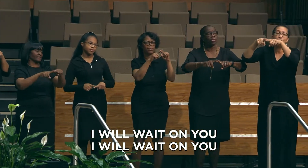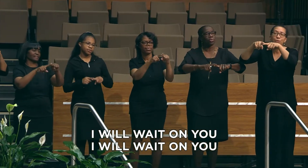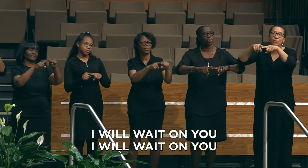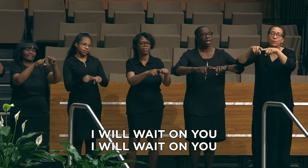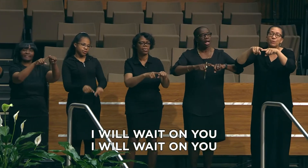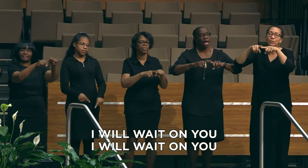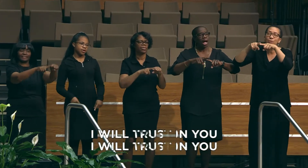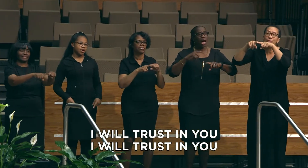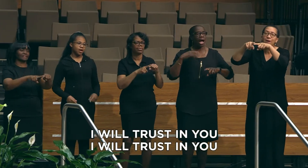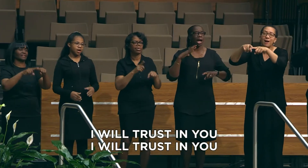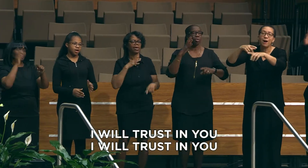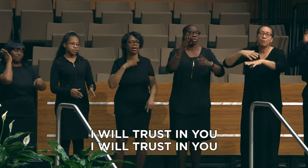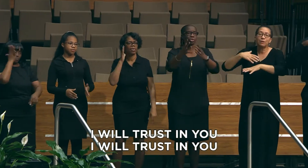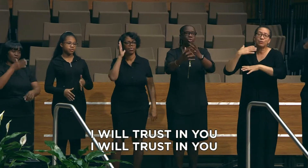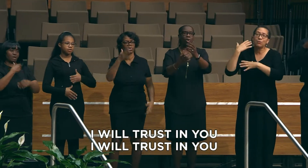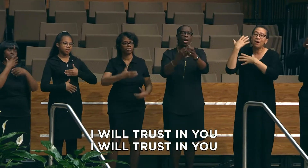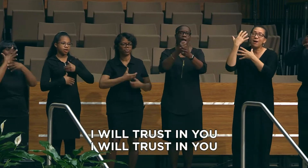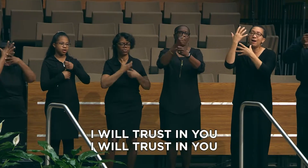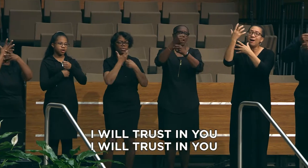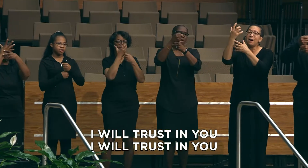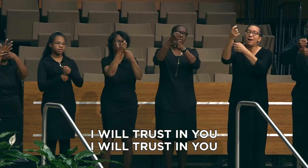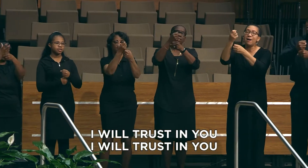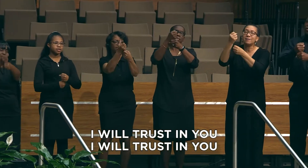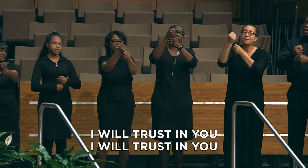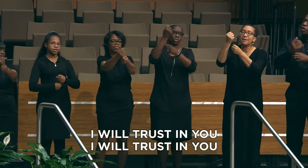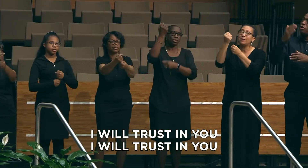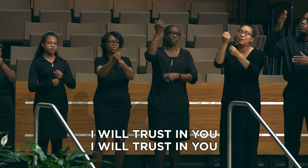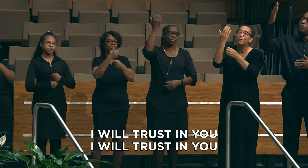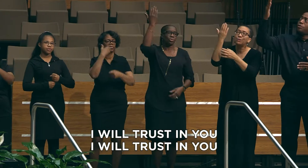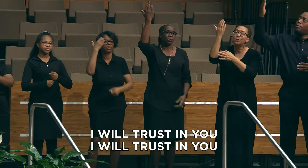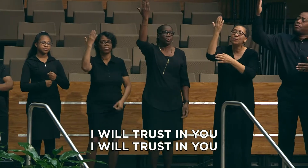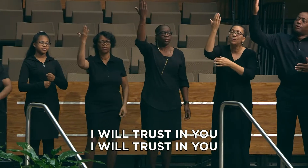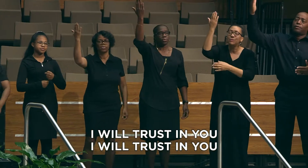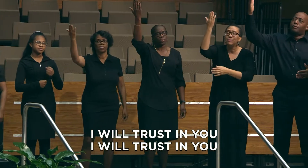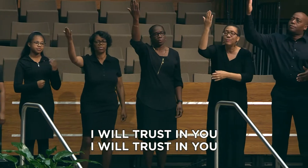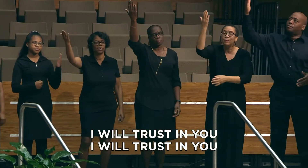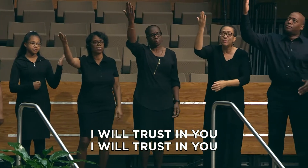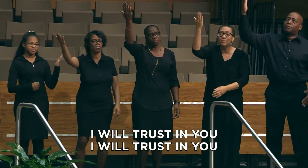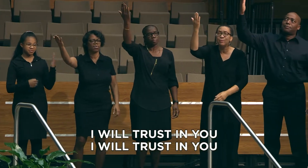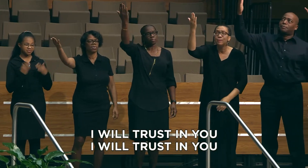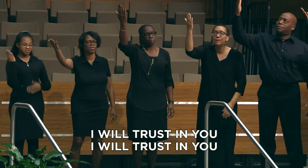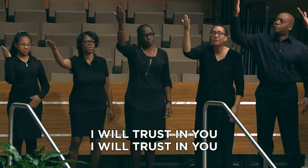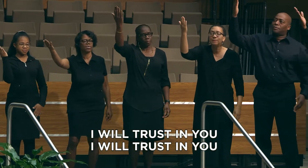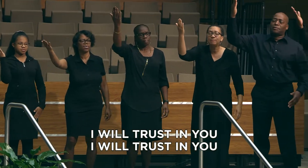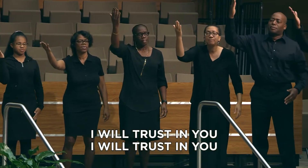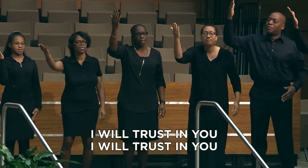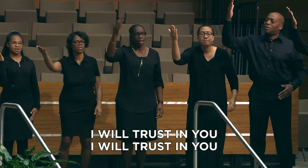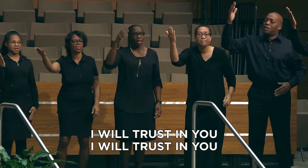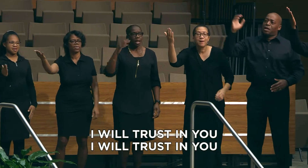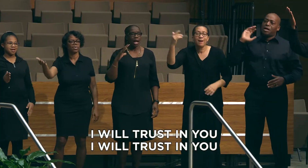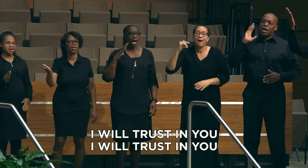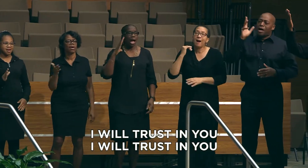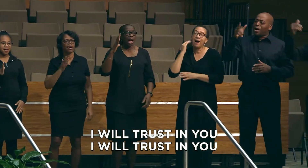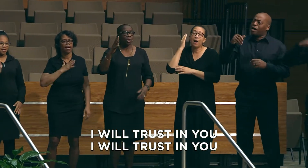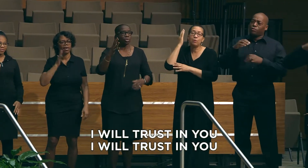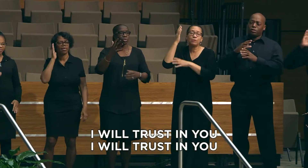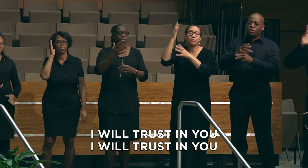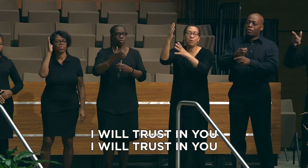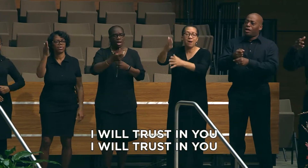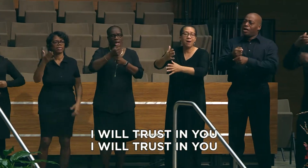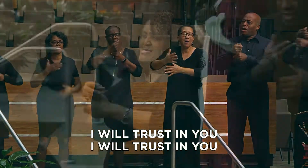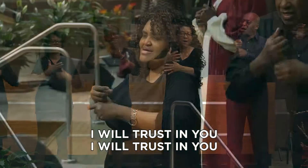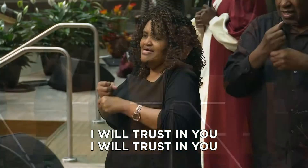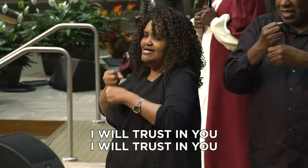you. I will trust in you. I will trust in you. I will trust in you. I